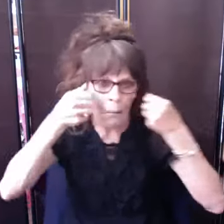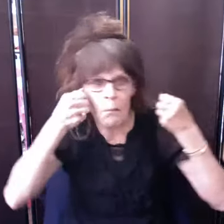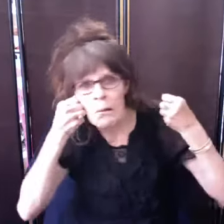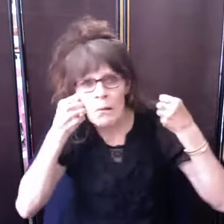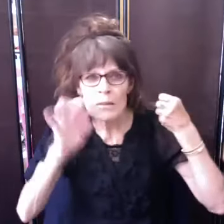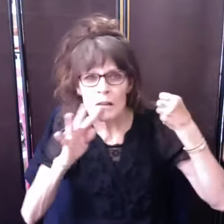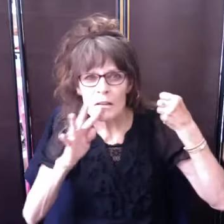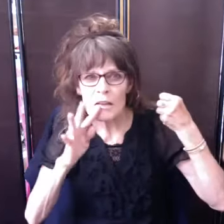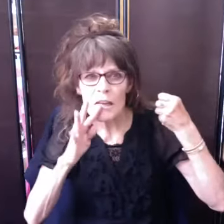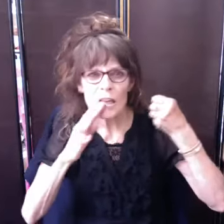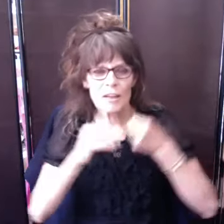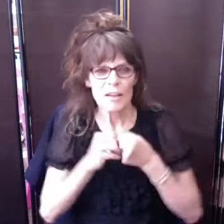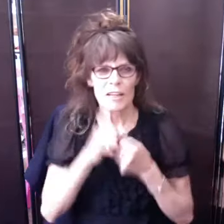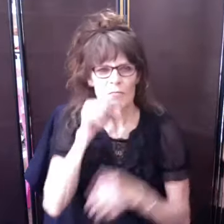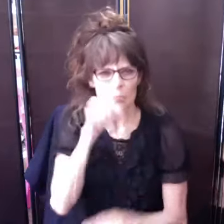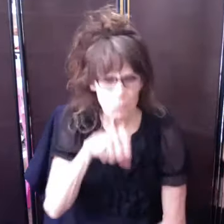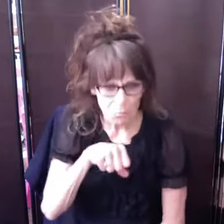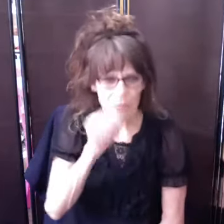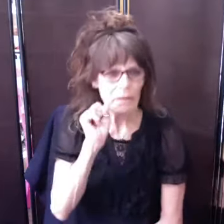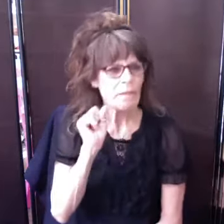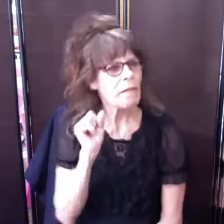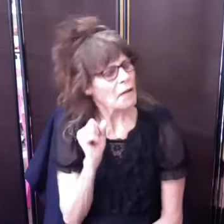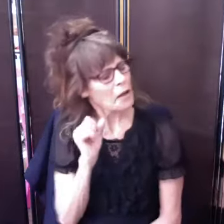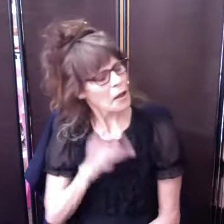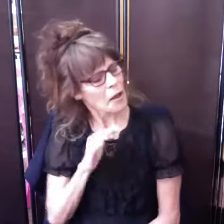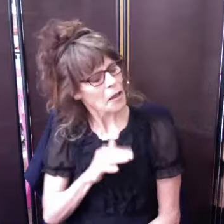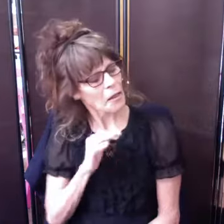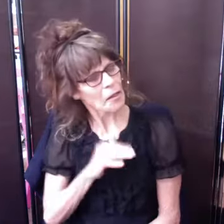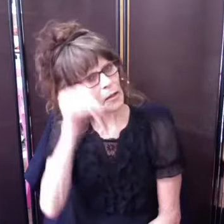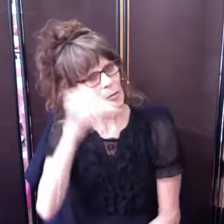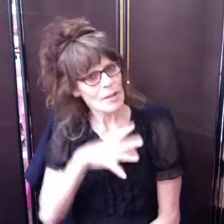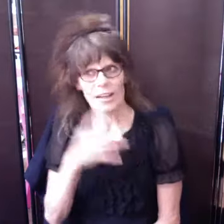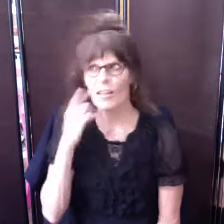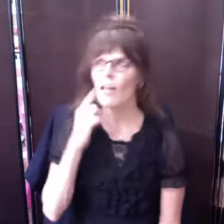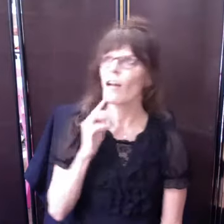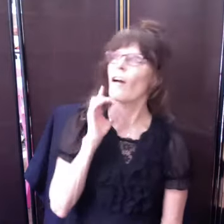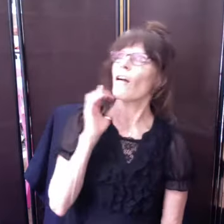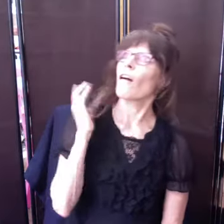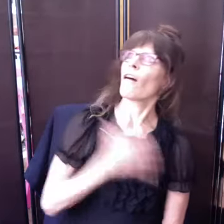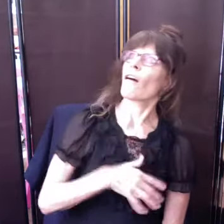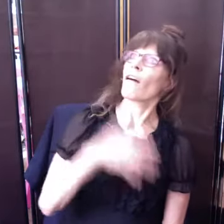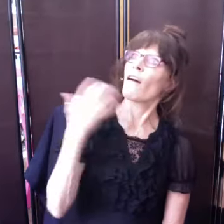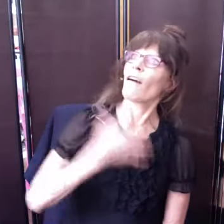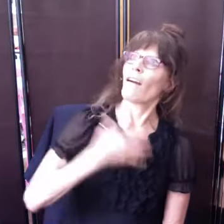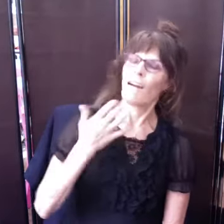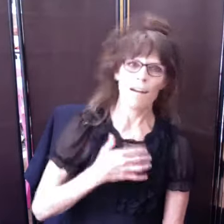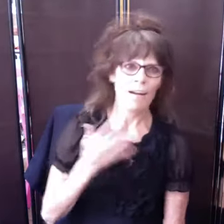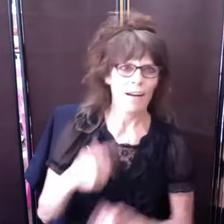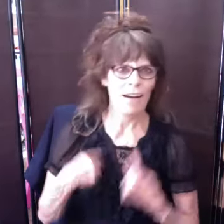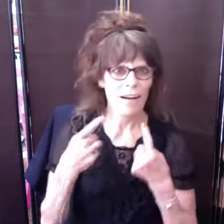heads would bob. They'd go, "Hey, little man." And I just thought they were the most amazing people I had ever seen. And part of that